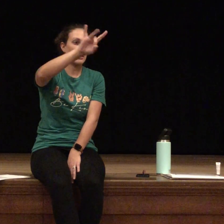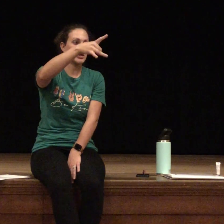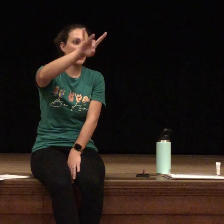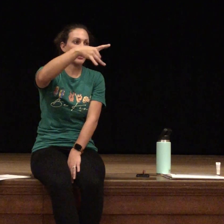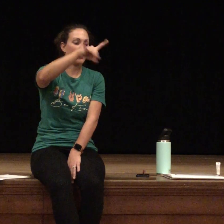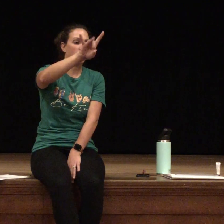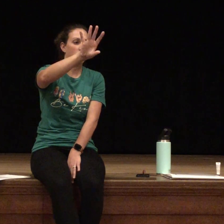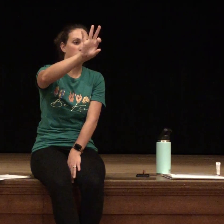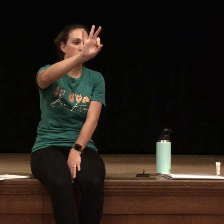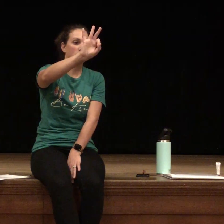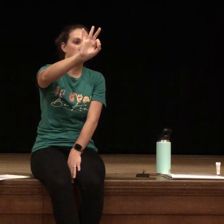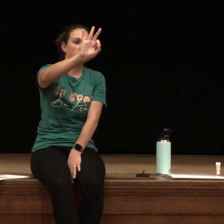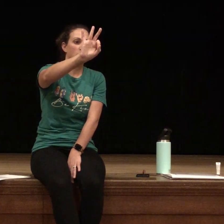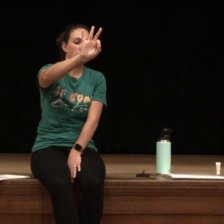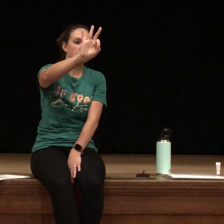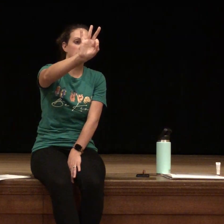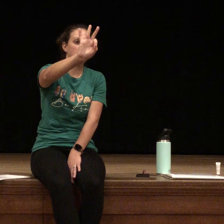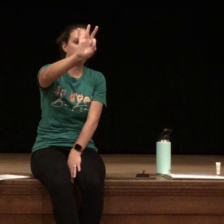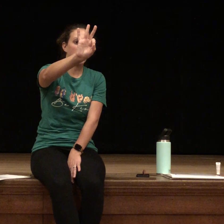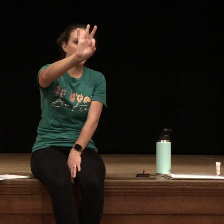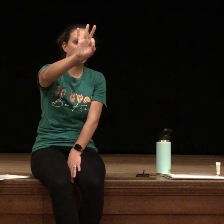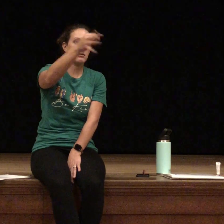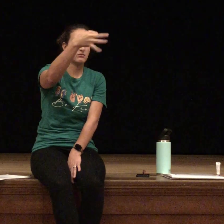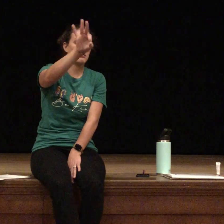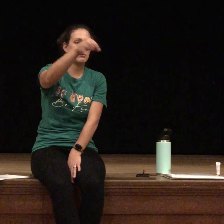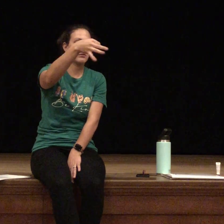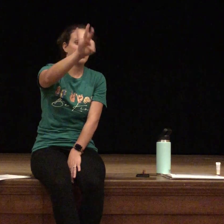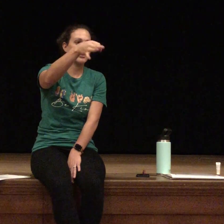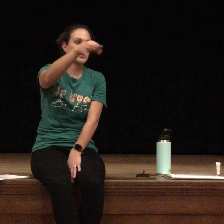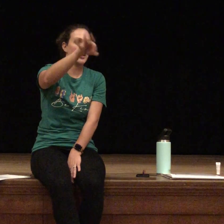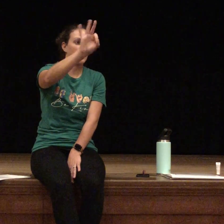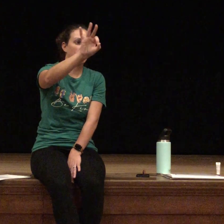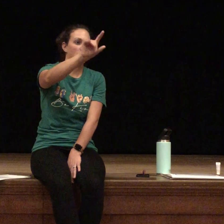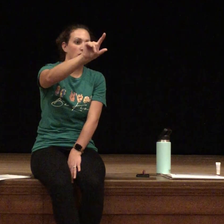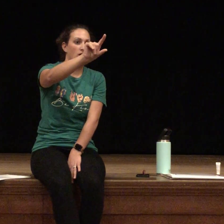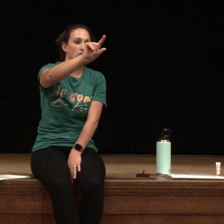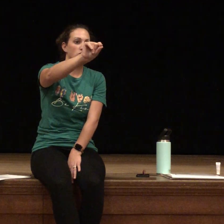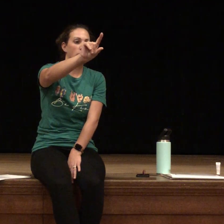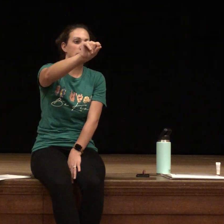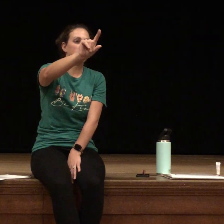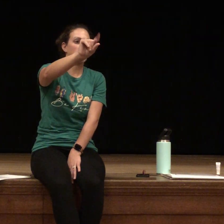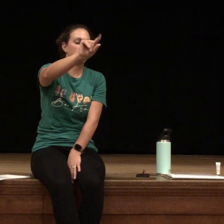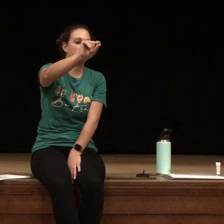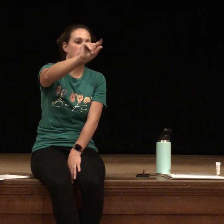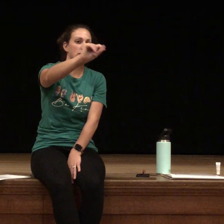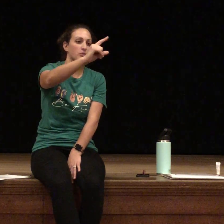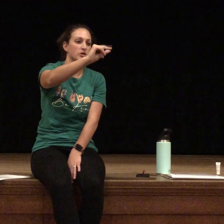you shake it. 19 is going to be 9, shake it. And 20 is going to be just